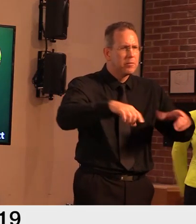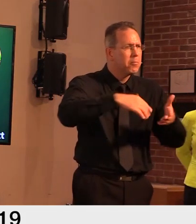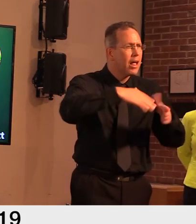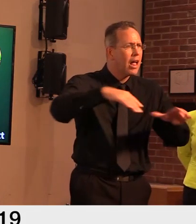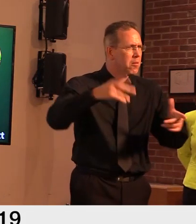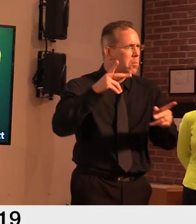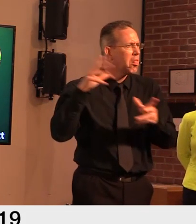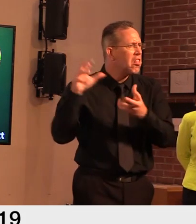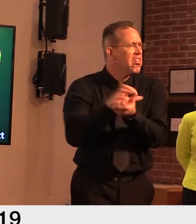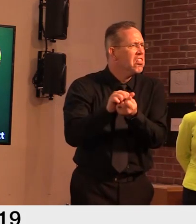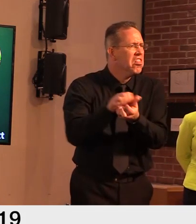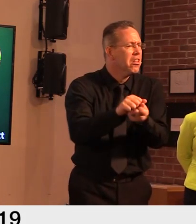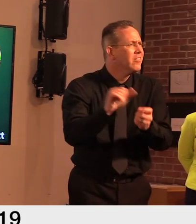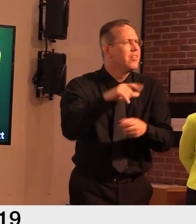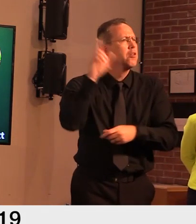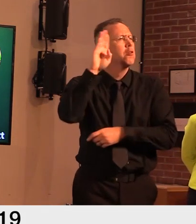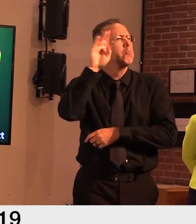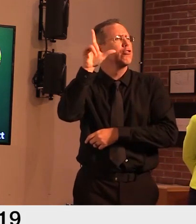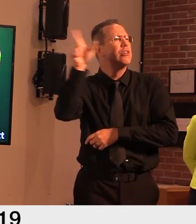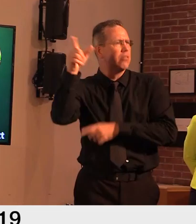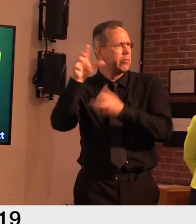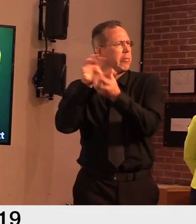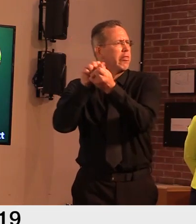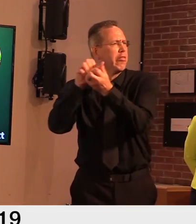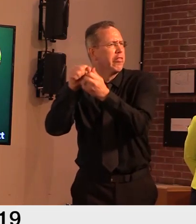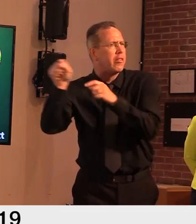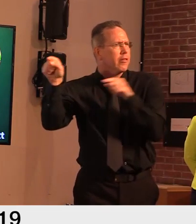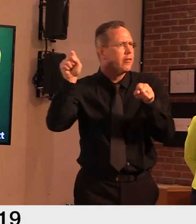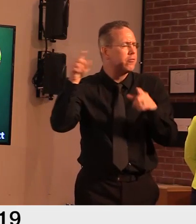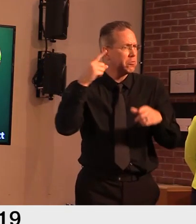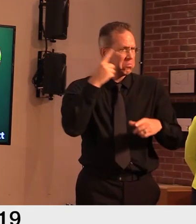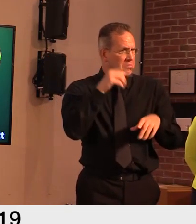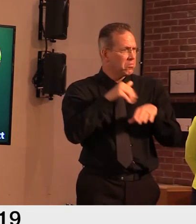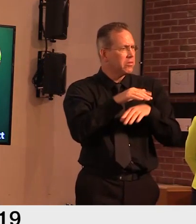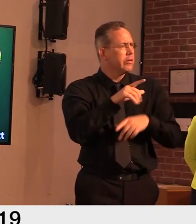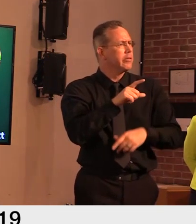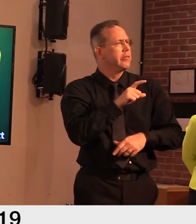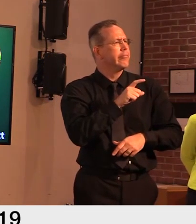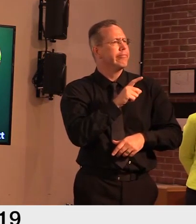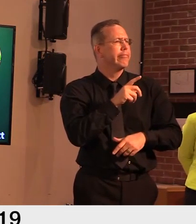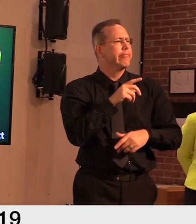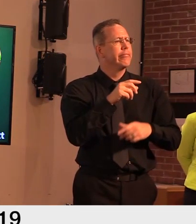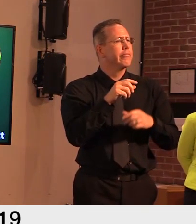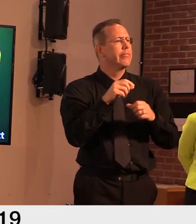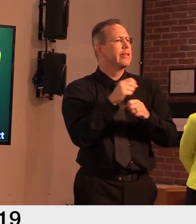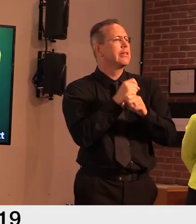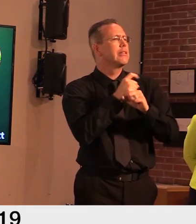or considered deploying more security around Black Lives Matter events?